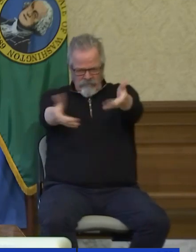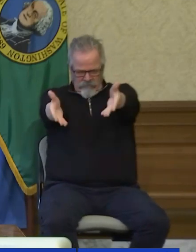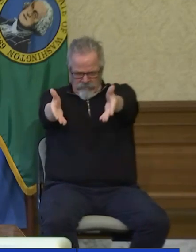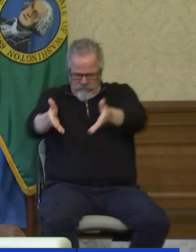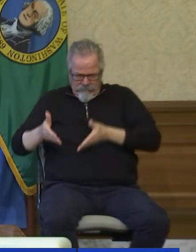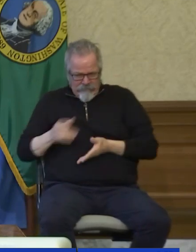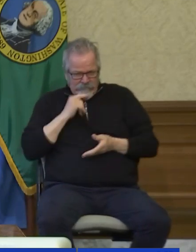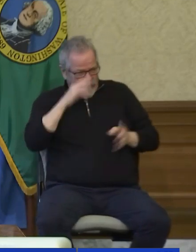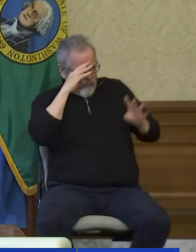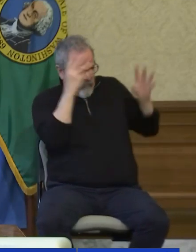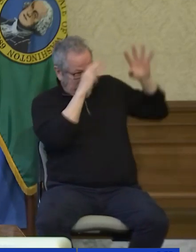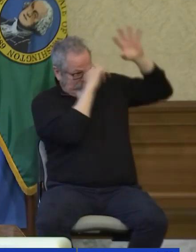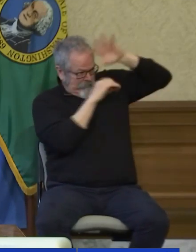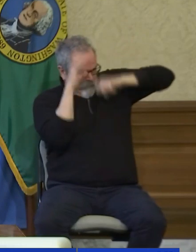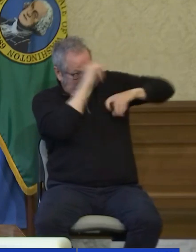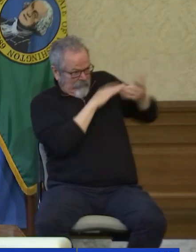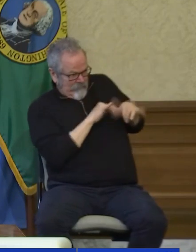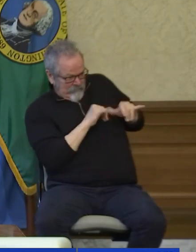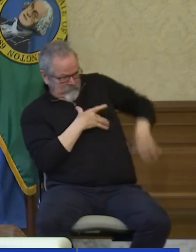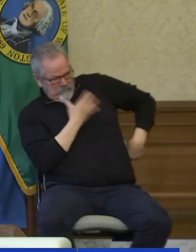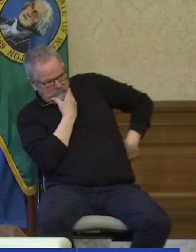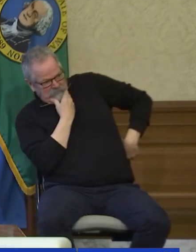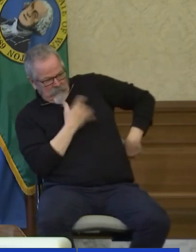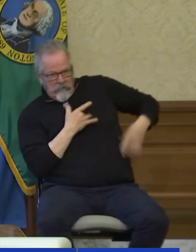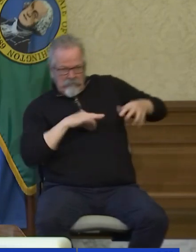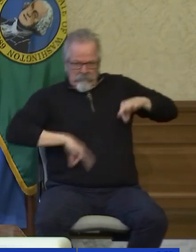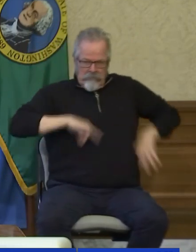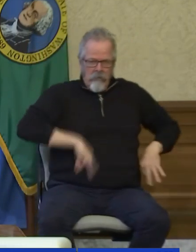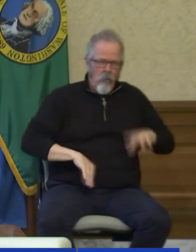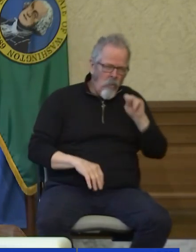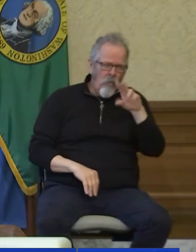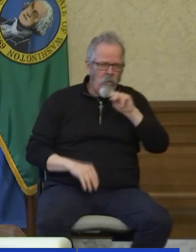dashboard you can find at coronavirus.wa.gov,